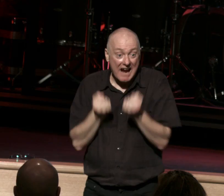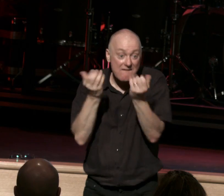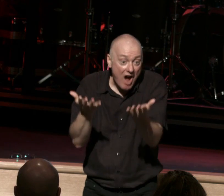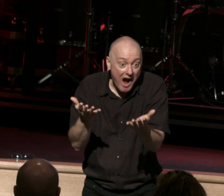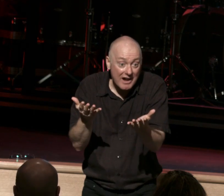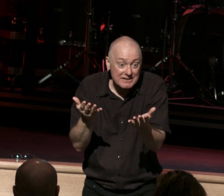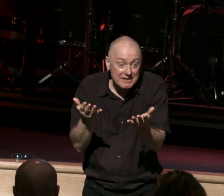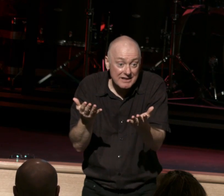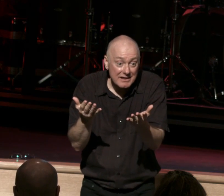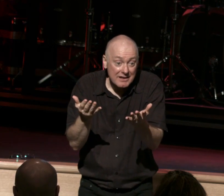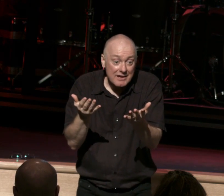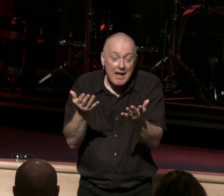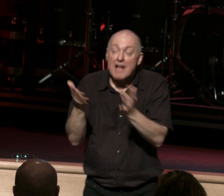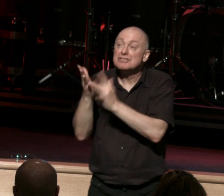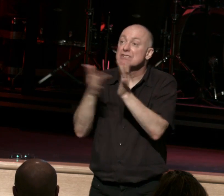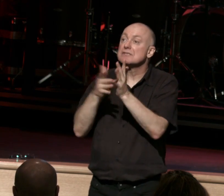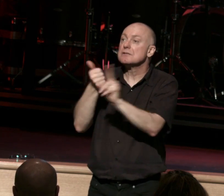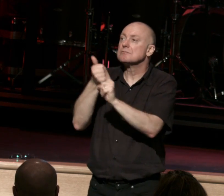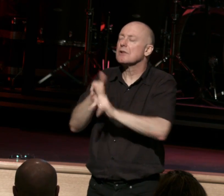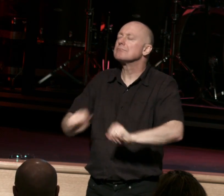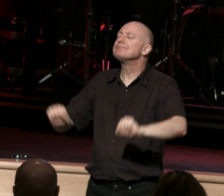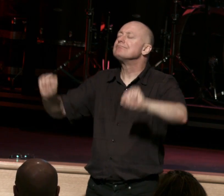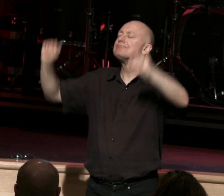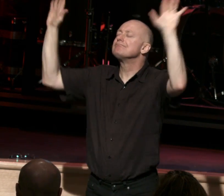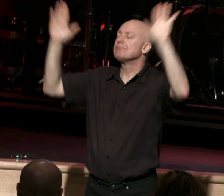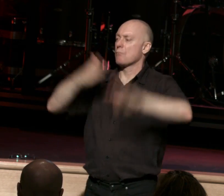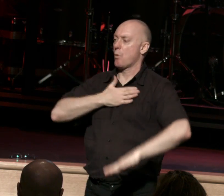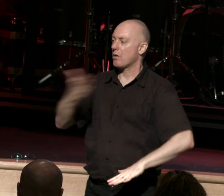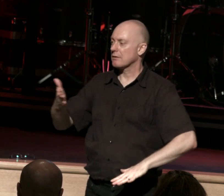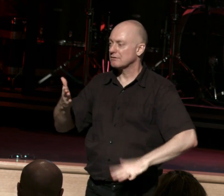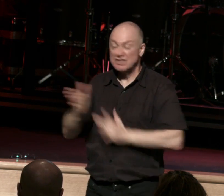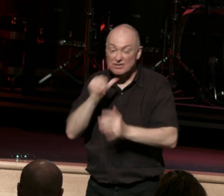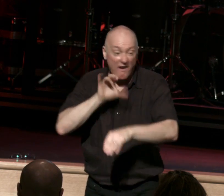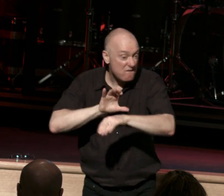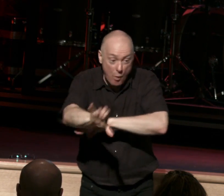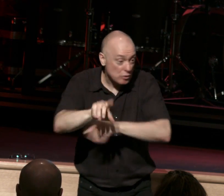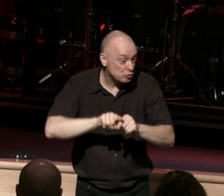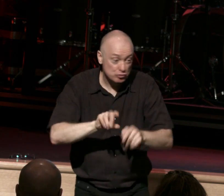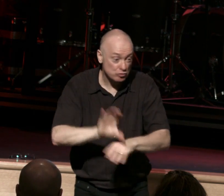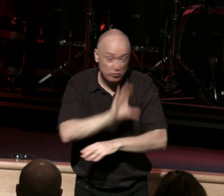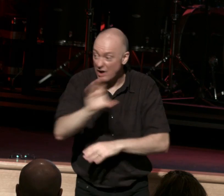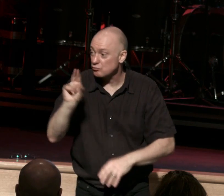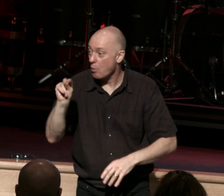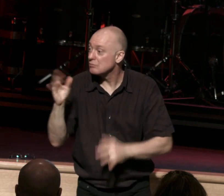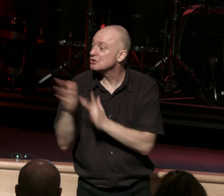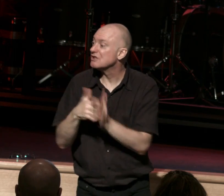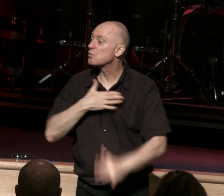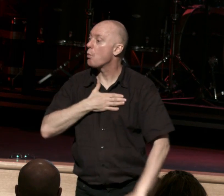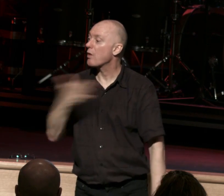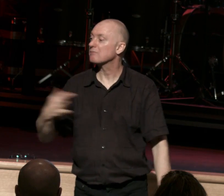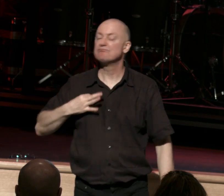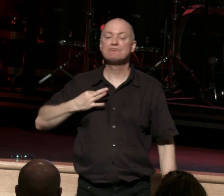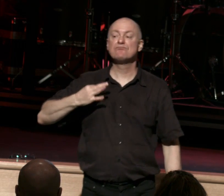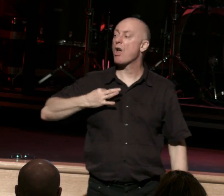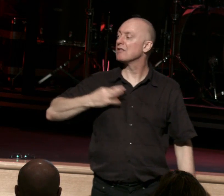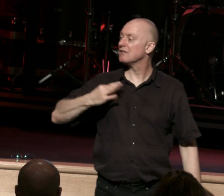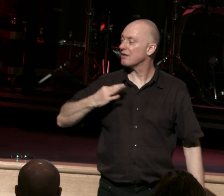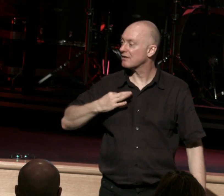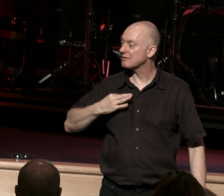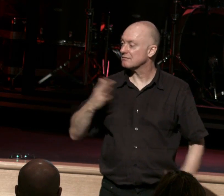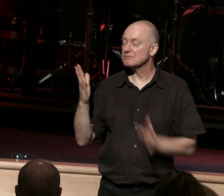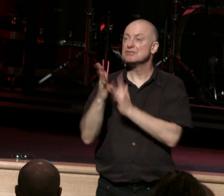sacrificed. And it's the submission of Jesus that he was willing to do it. Jesus wasn't forced to the cross. He went willingly,